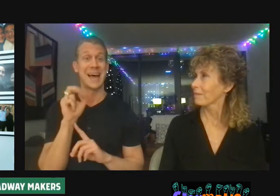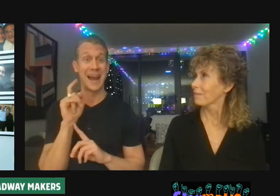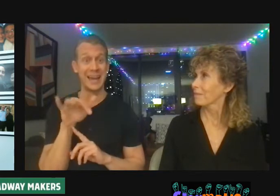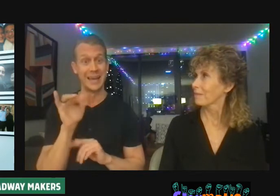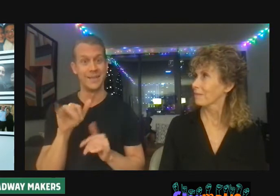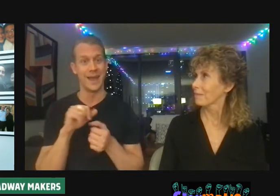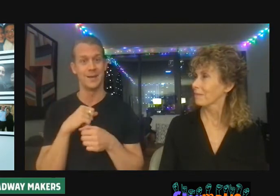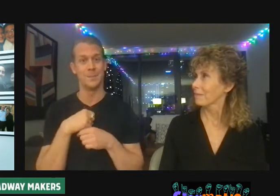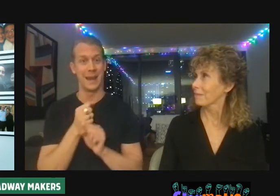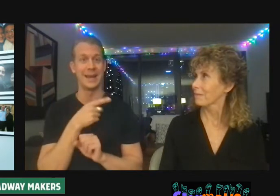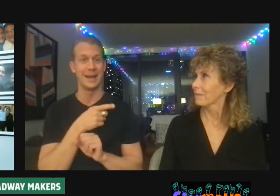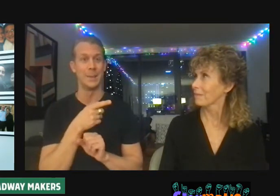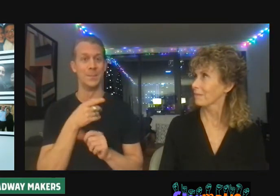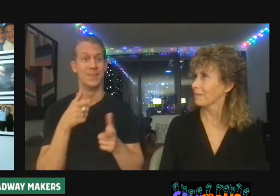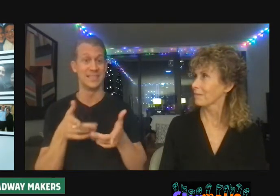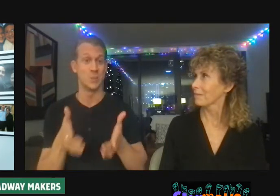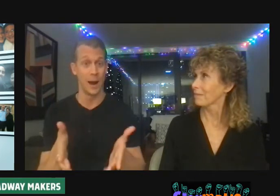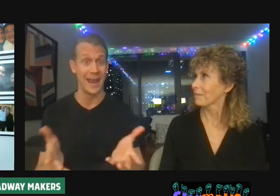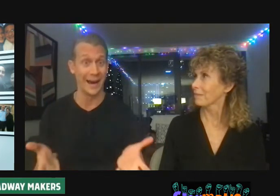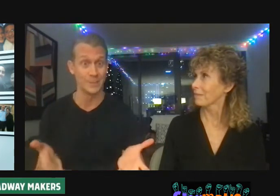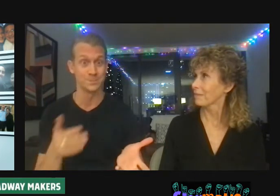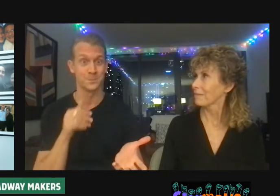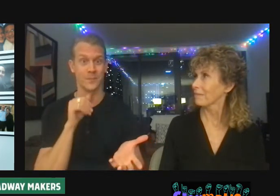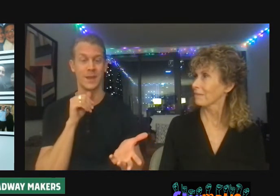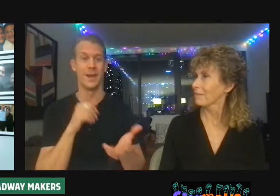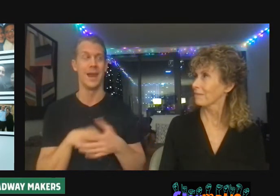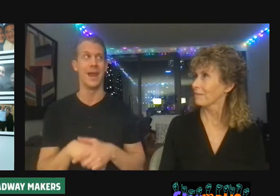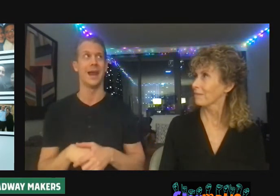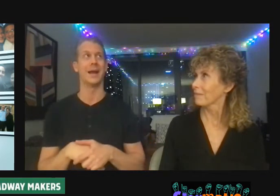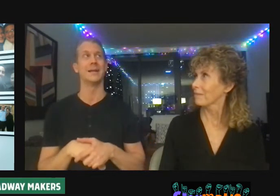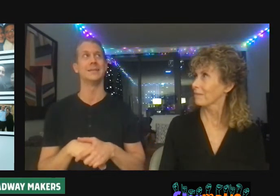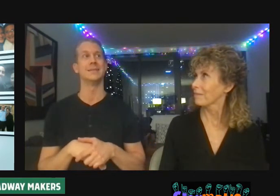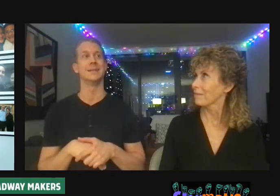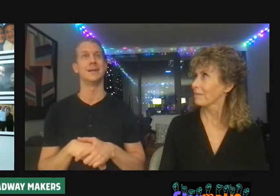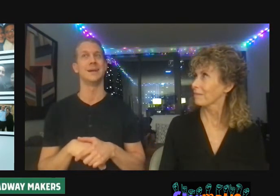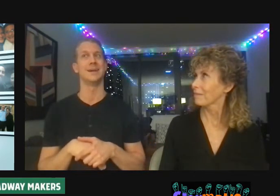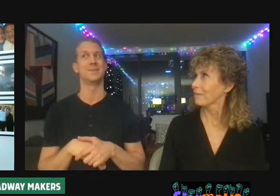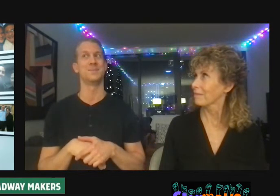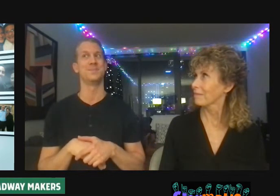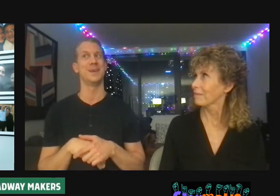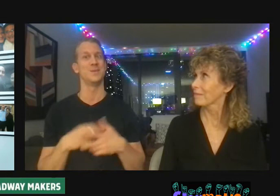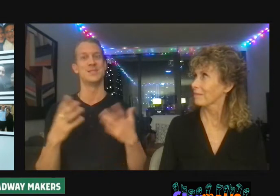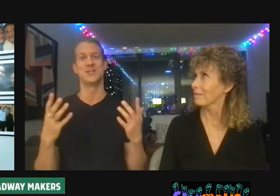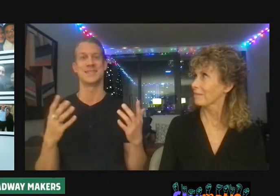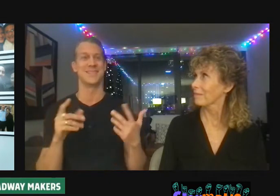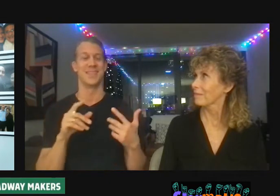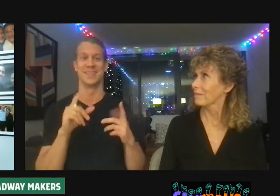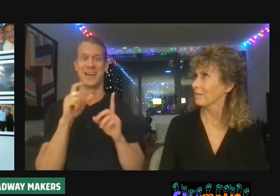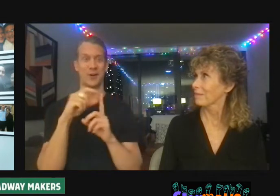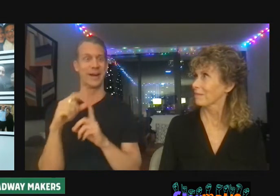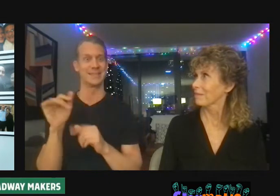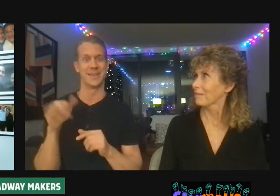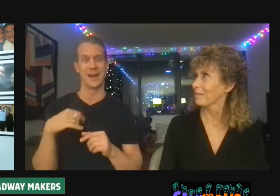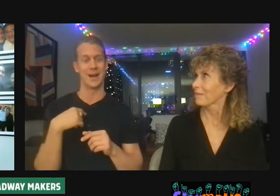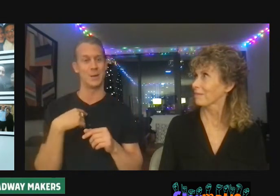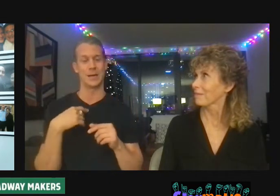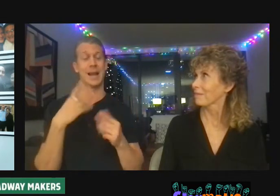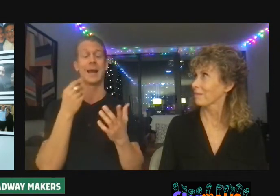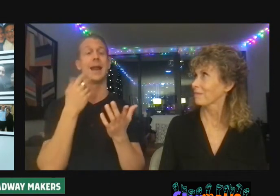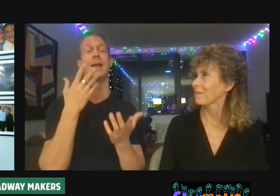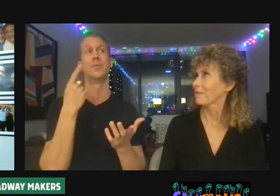the society that made him this way. And it was just the lyric